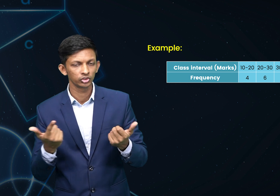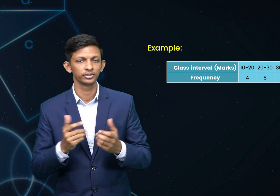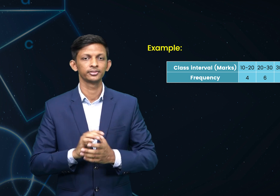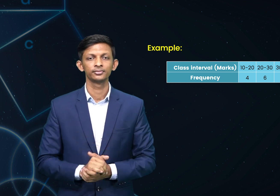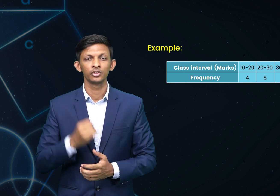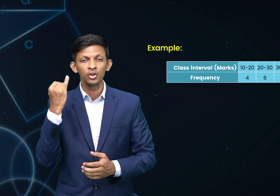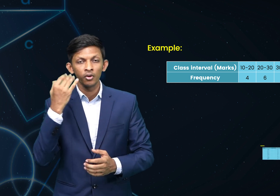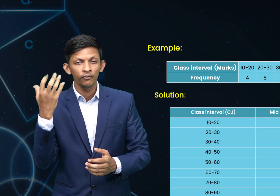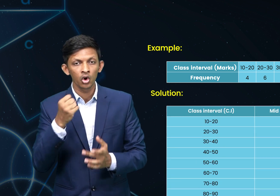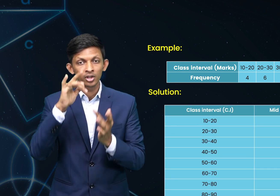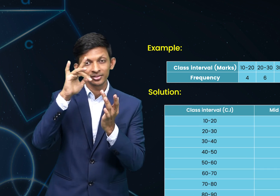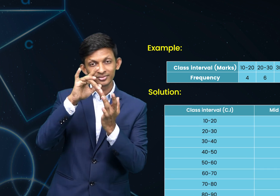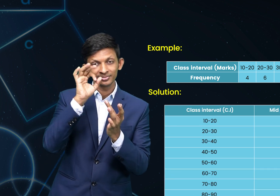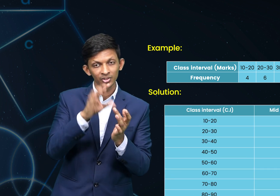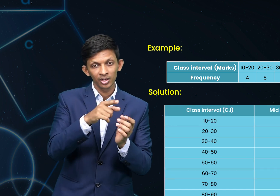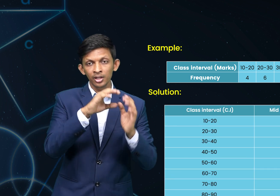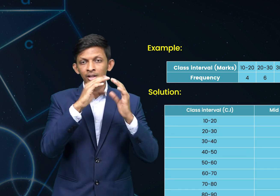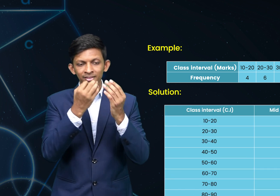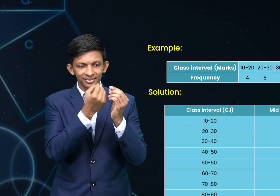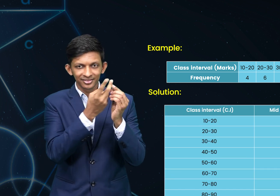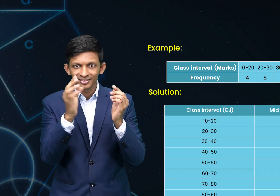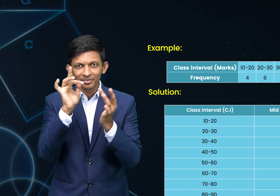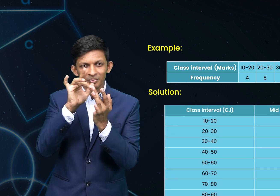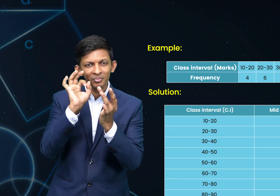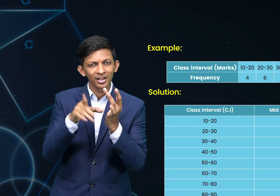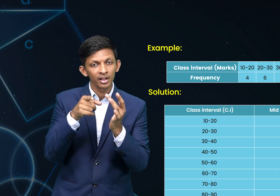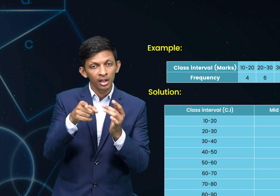Solution: find the midpoint of the class intervals and tabulate them.